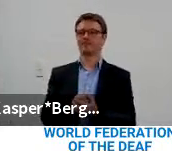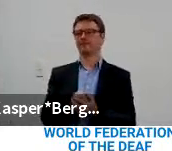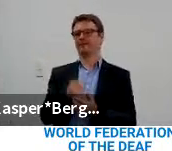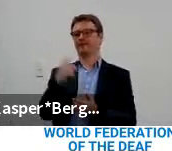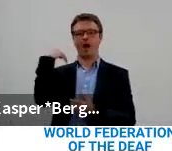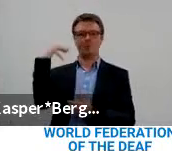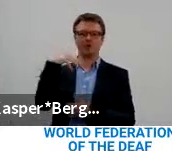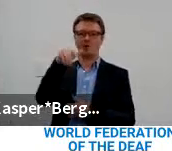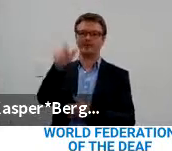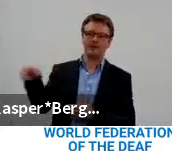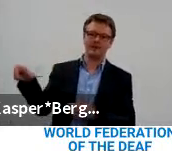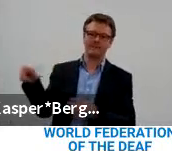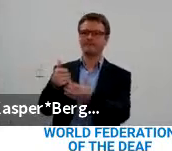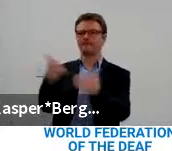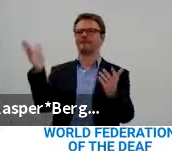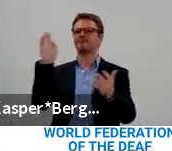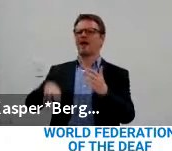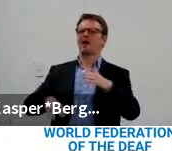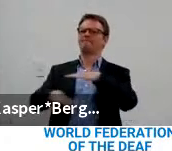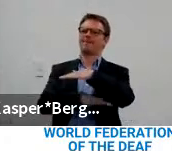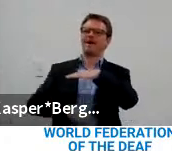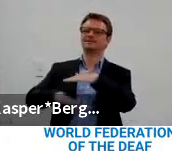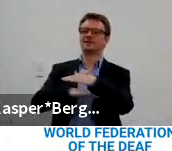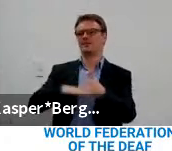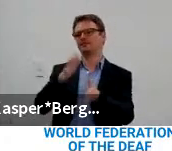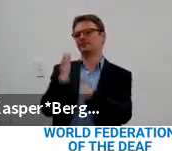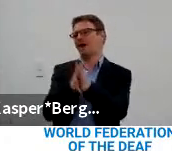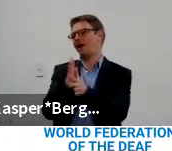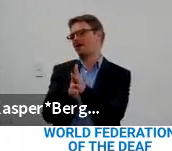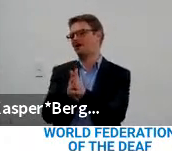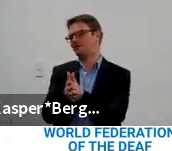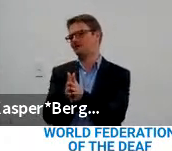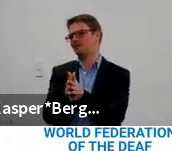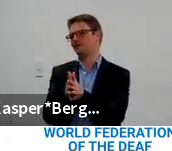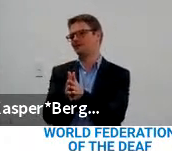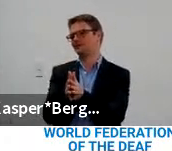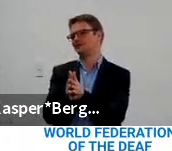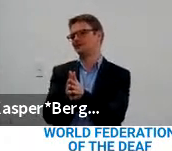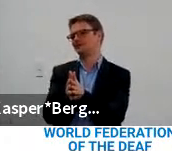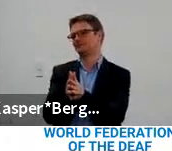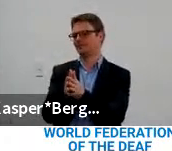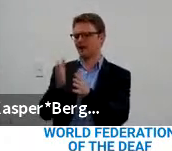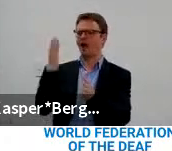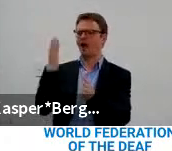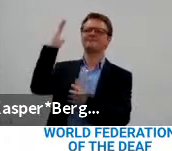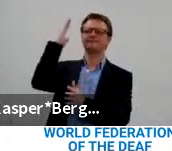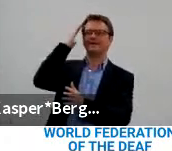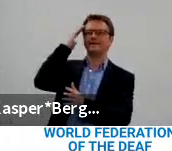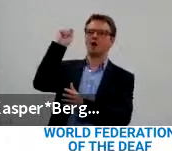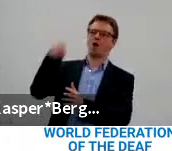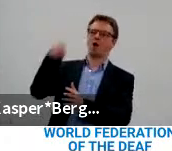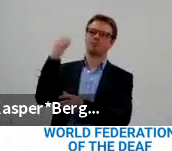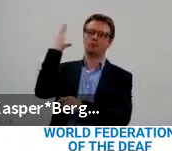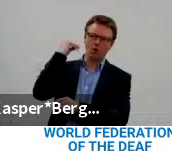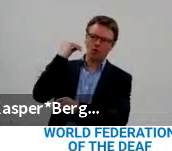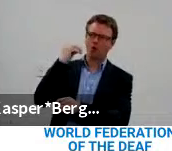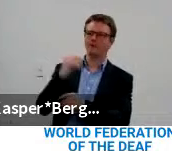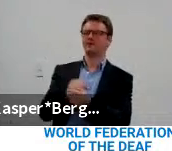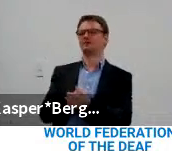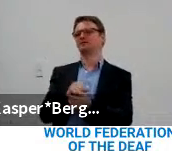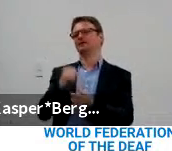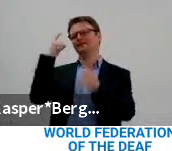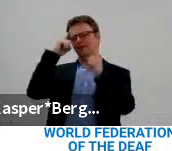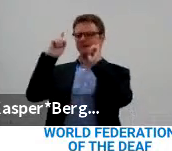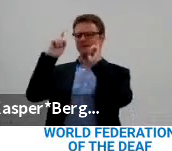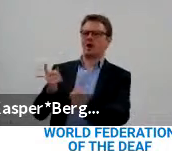So if we look at the healthcare sector and the hospitals and at the pharmacists, we need to have information